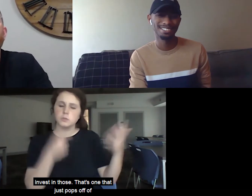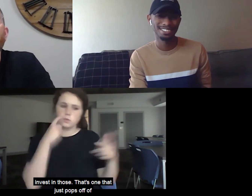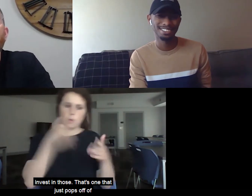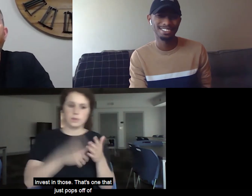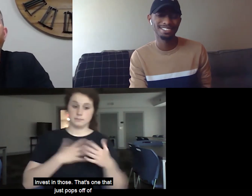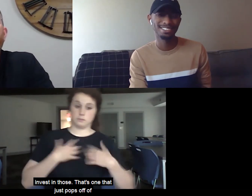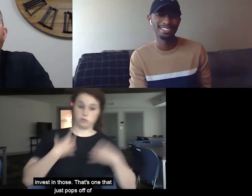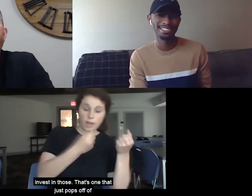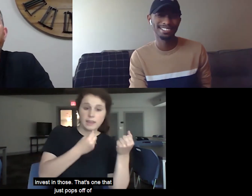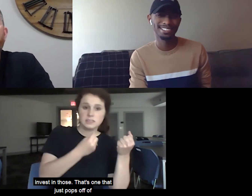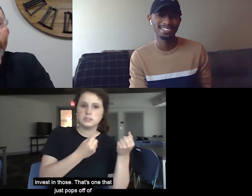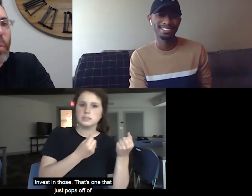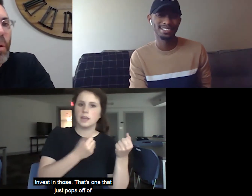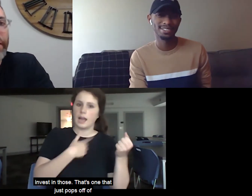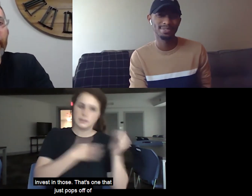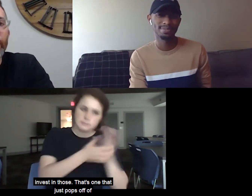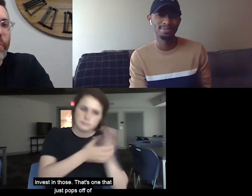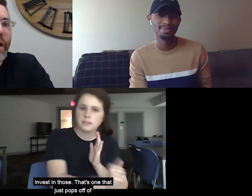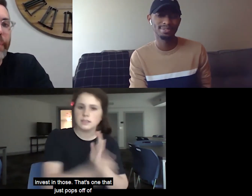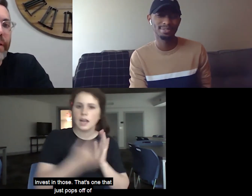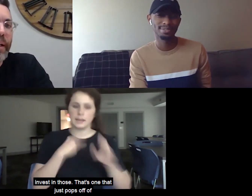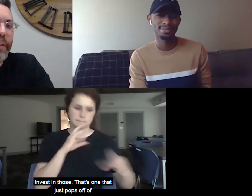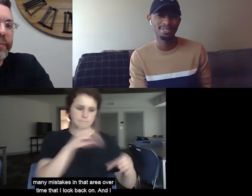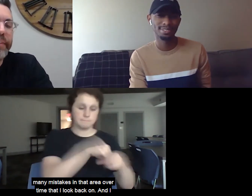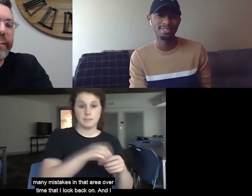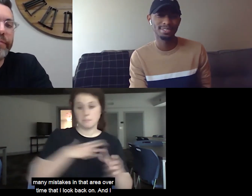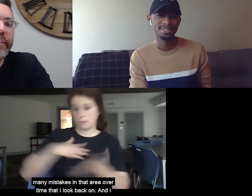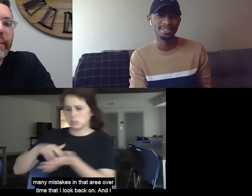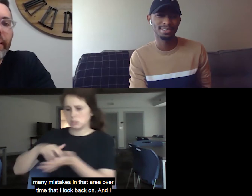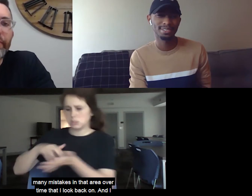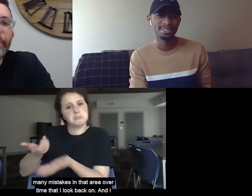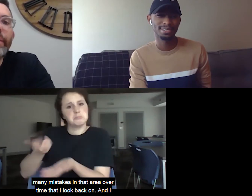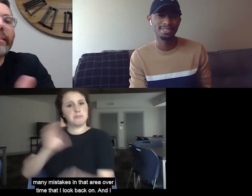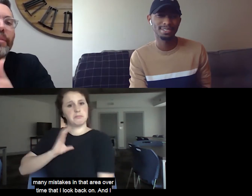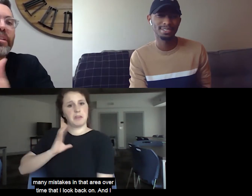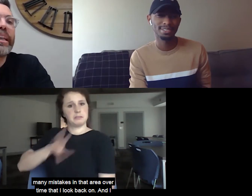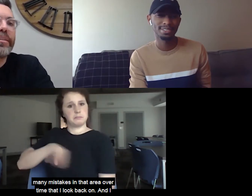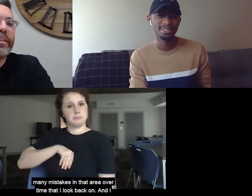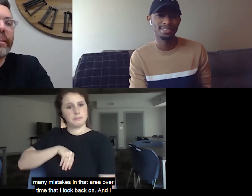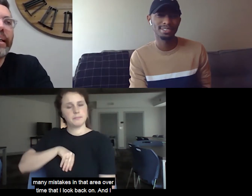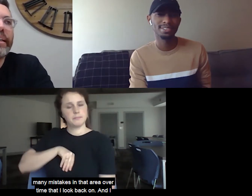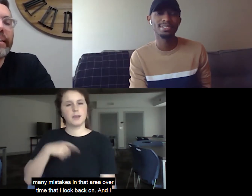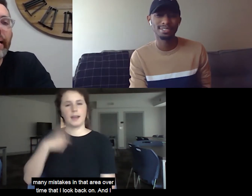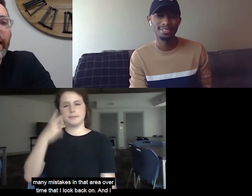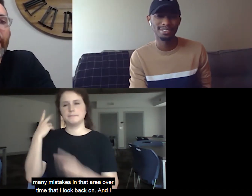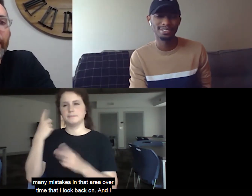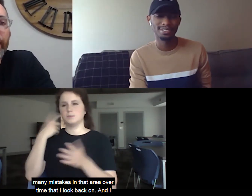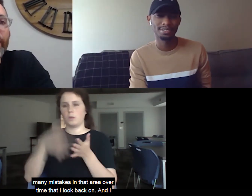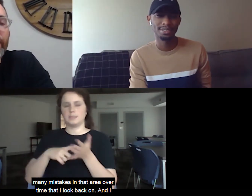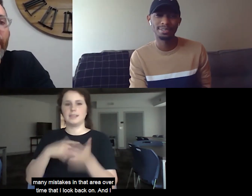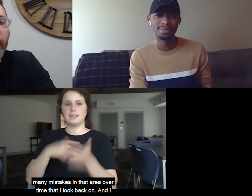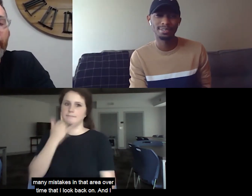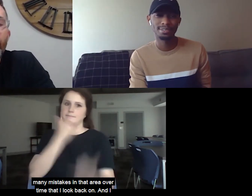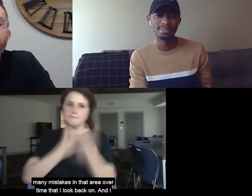those. That's one that just pops up of many mistakes in that area